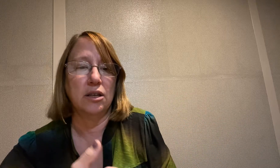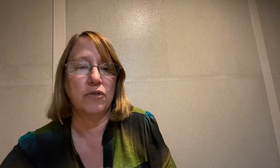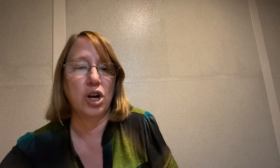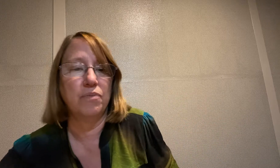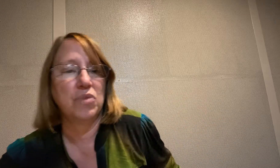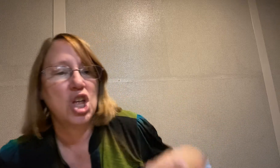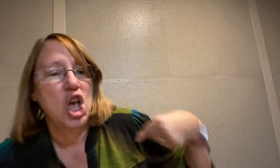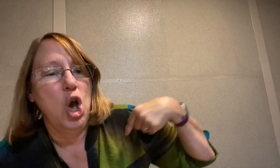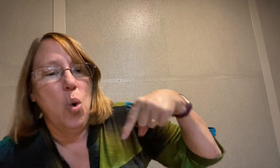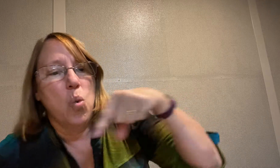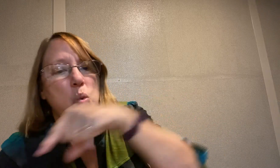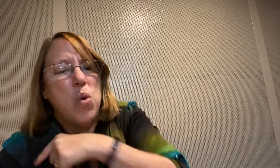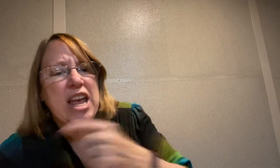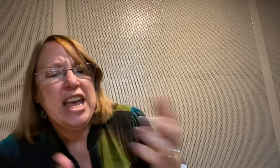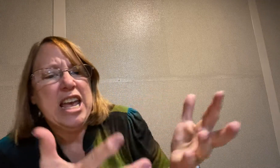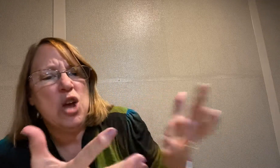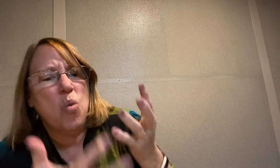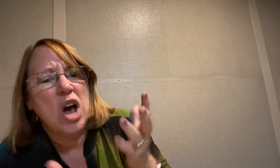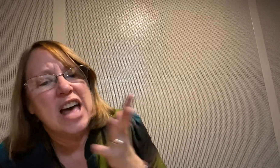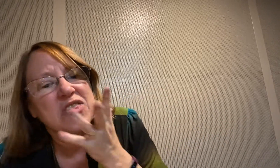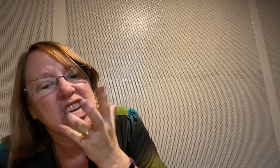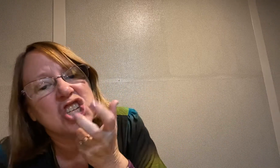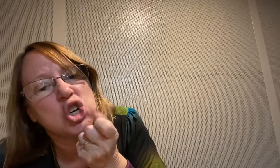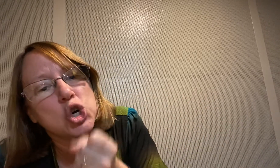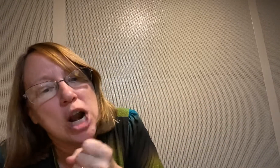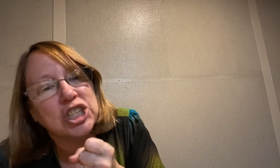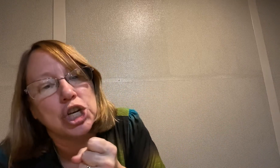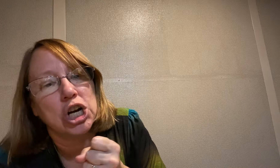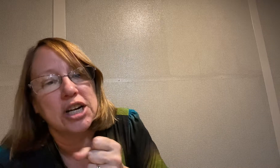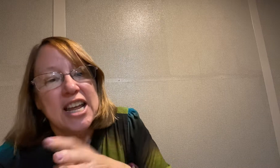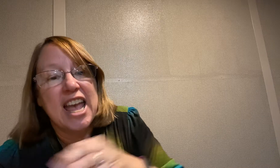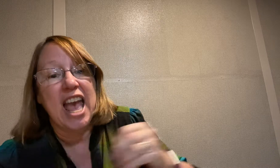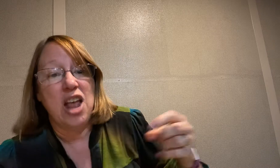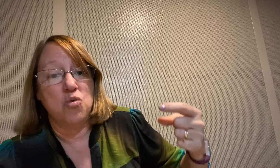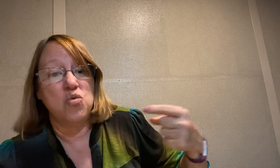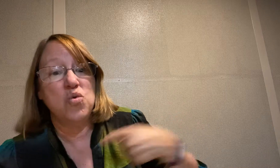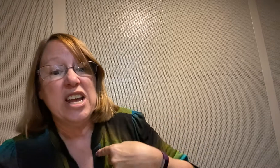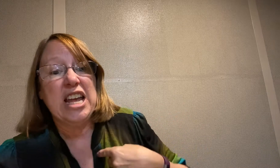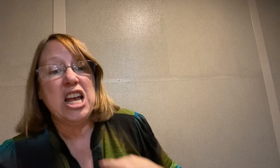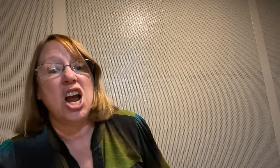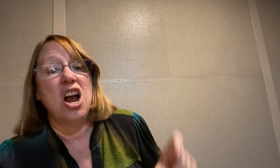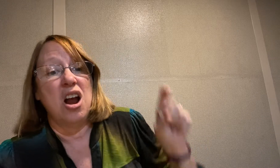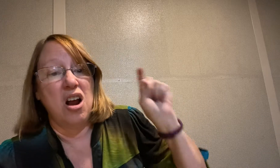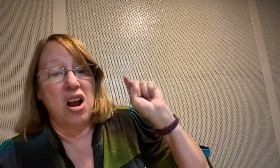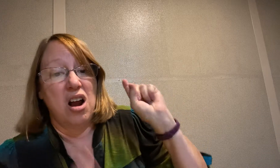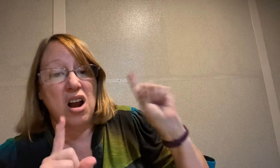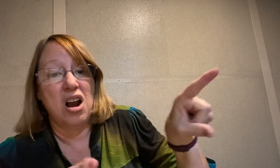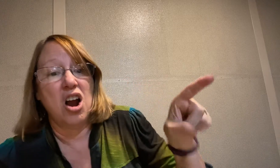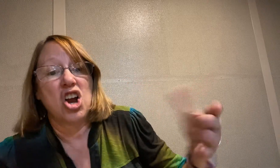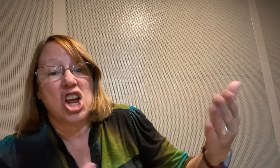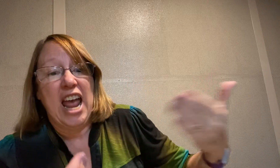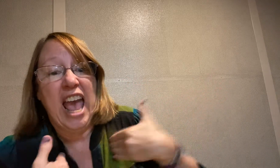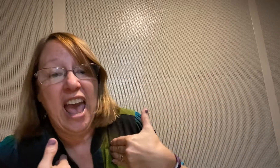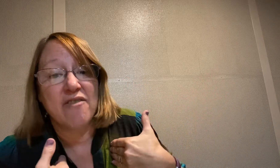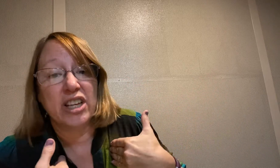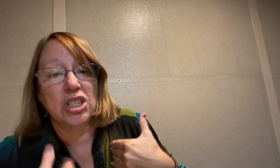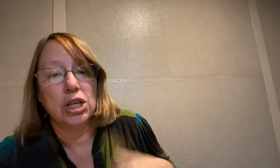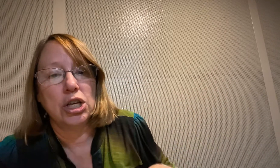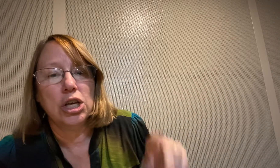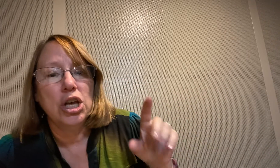Silver. "We want the treasure, and we are going to have it.